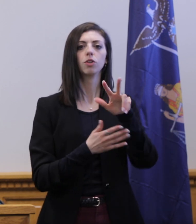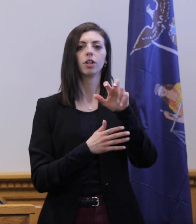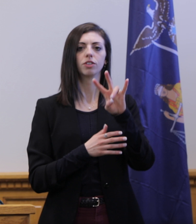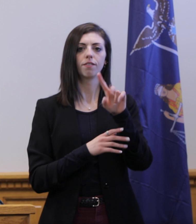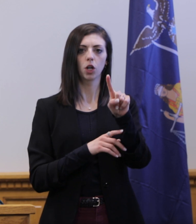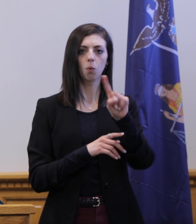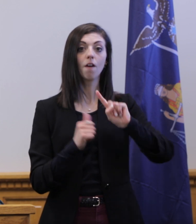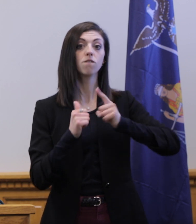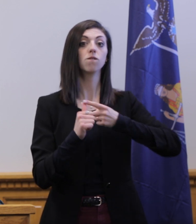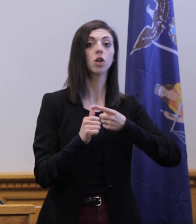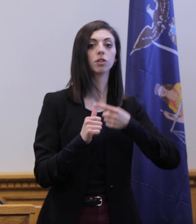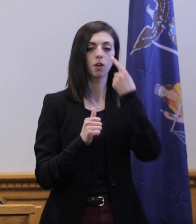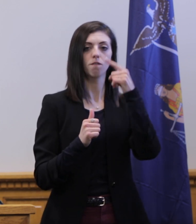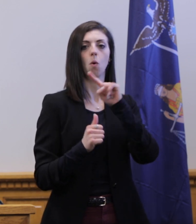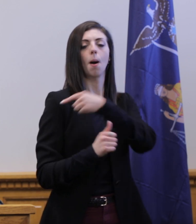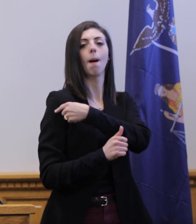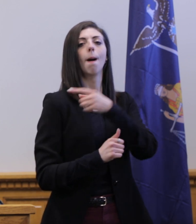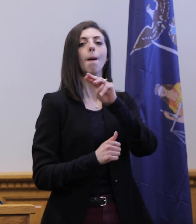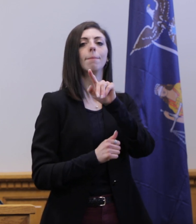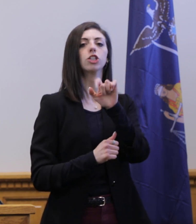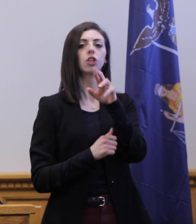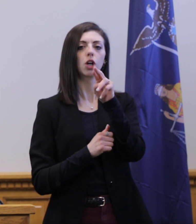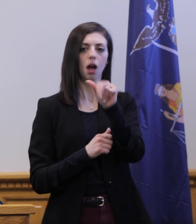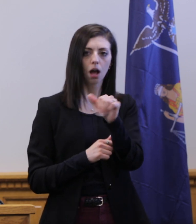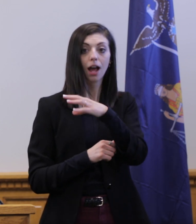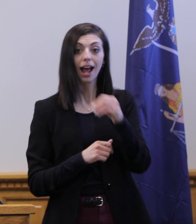4,371 first dose Moderna vaccines,